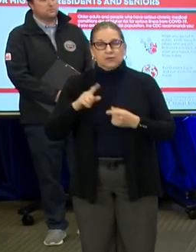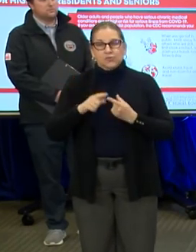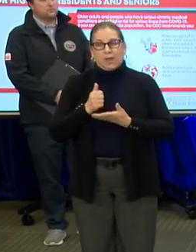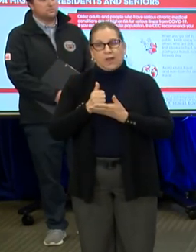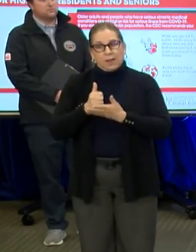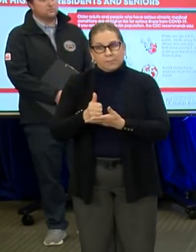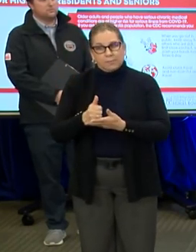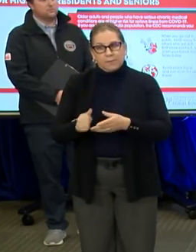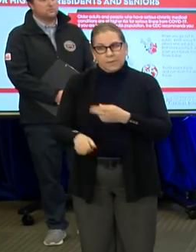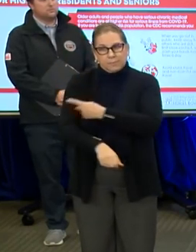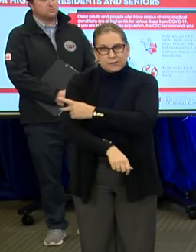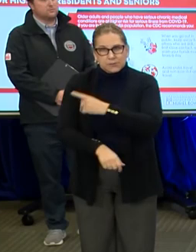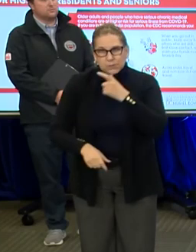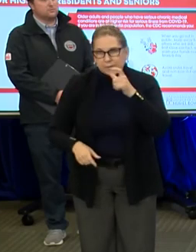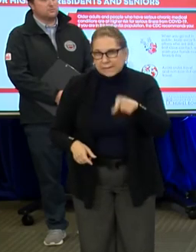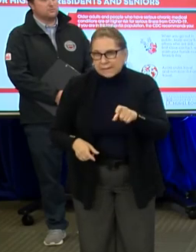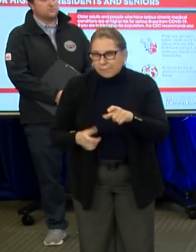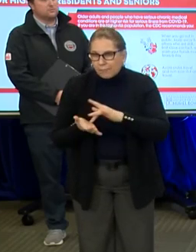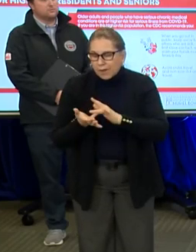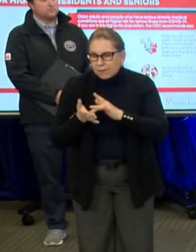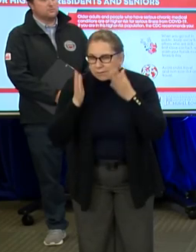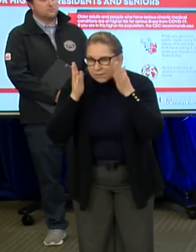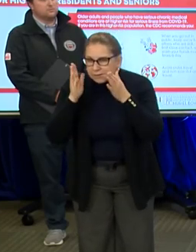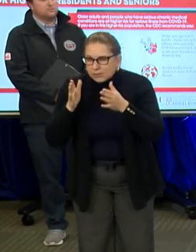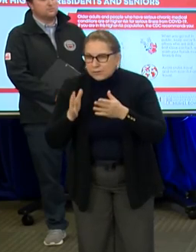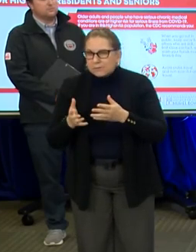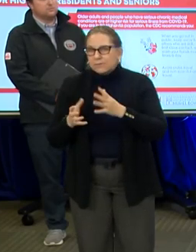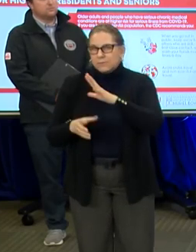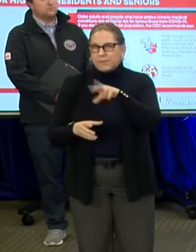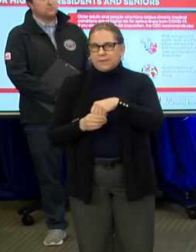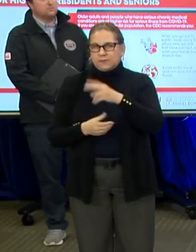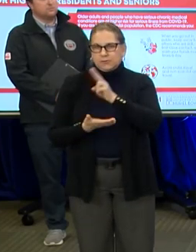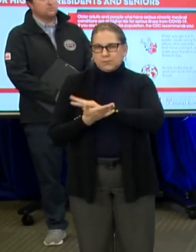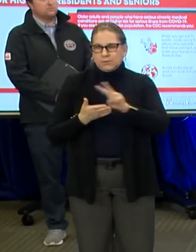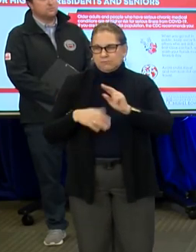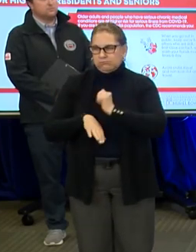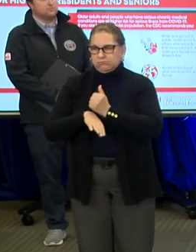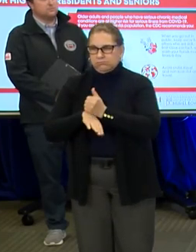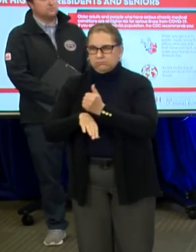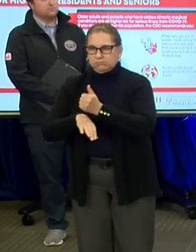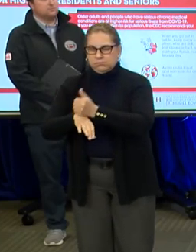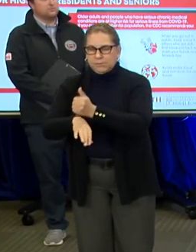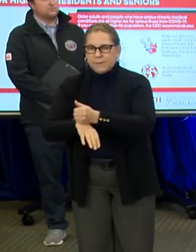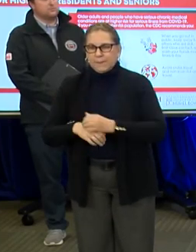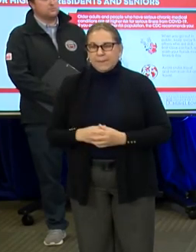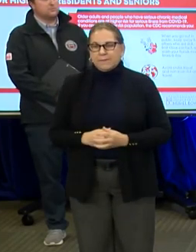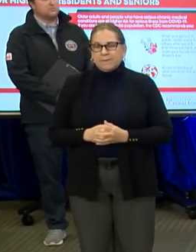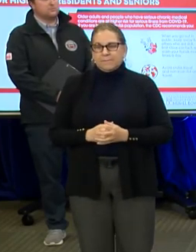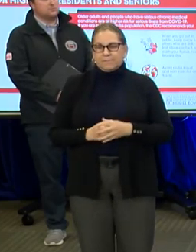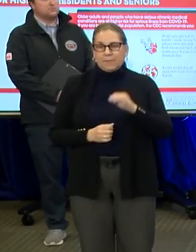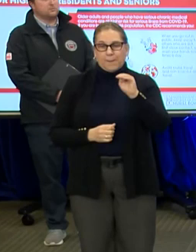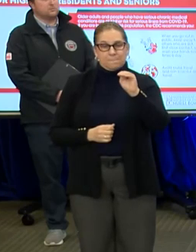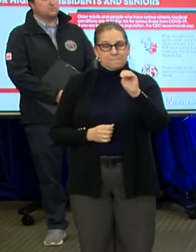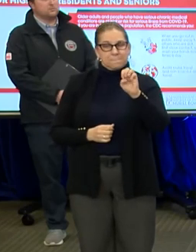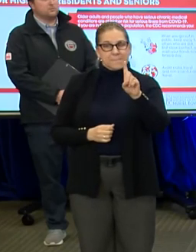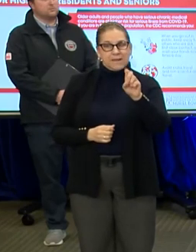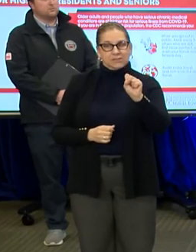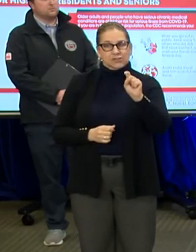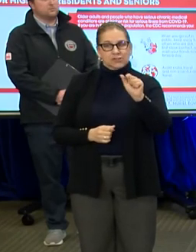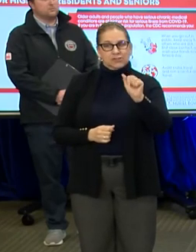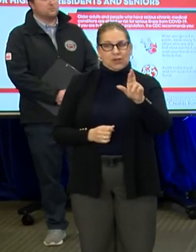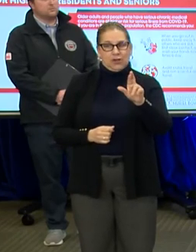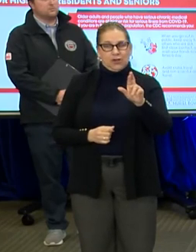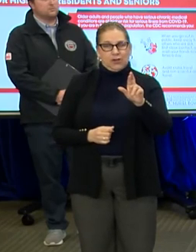weeks. The MedStar Health e-visit is a faster, easier way to see a medical provider for basic express